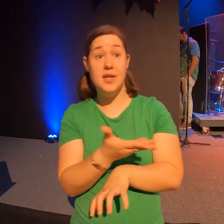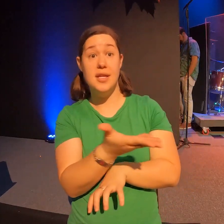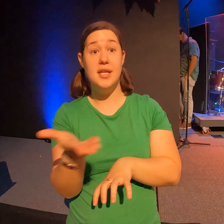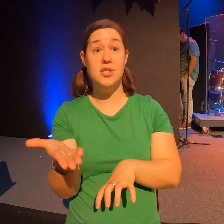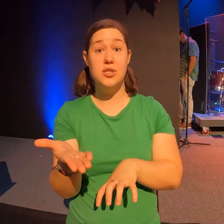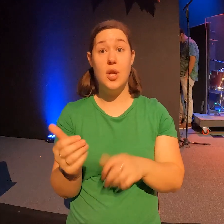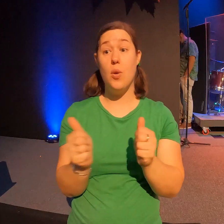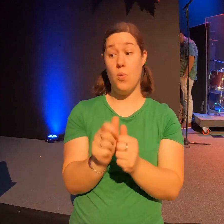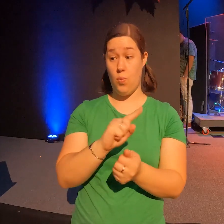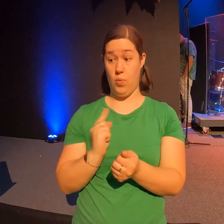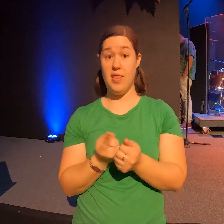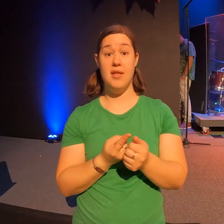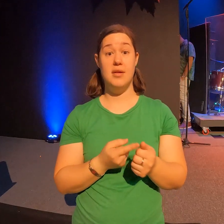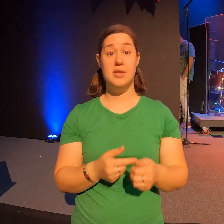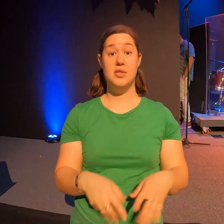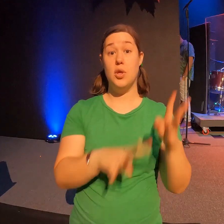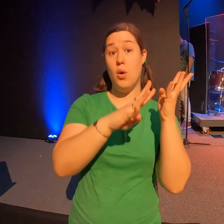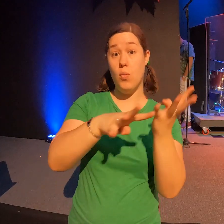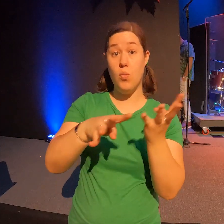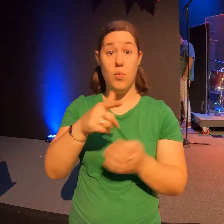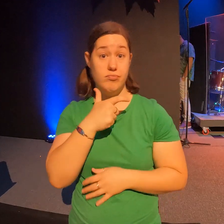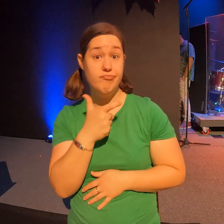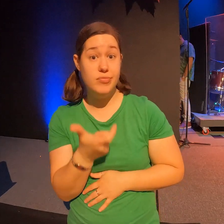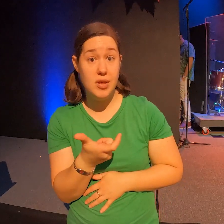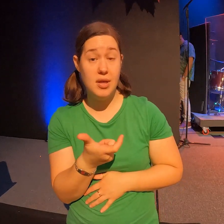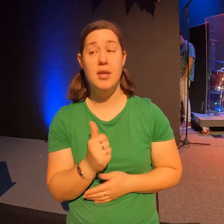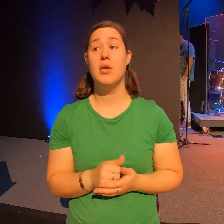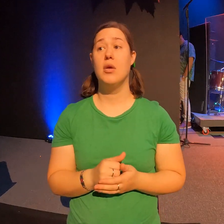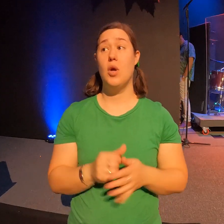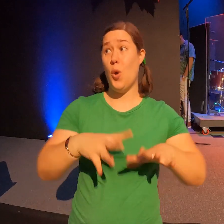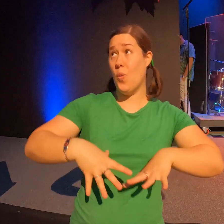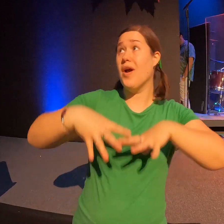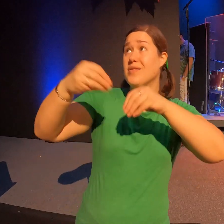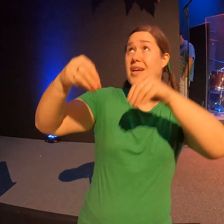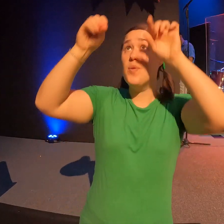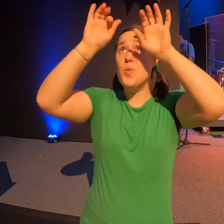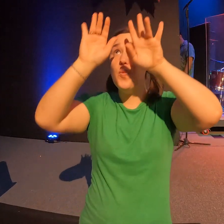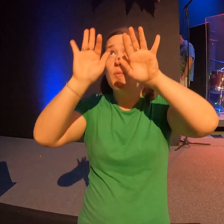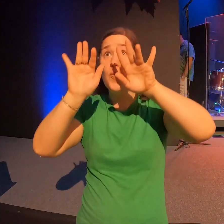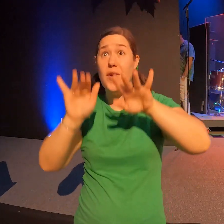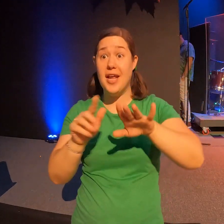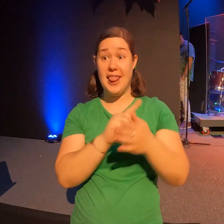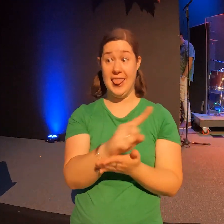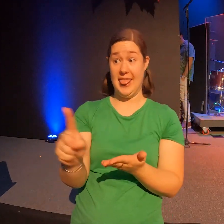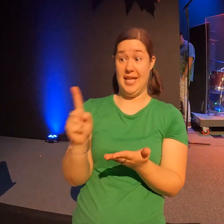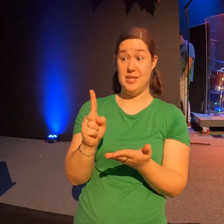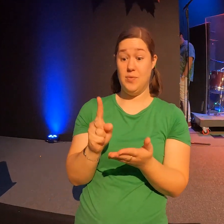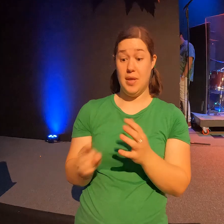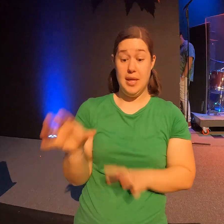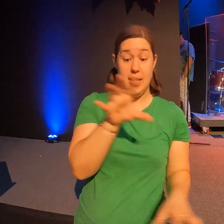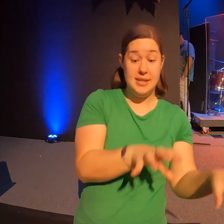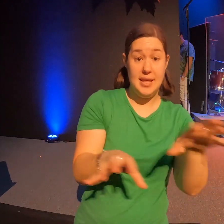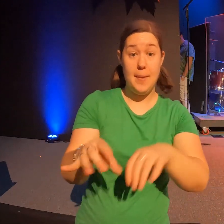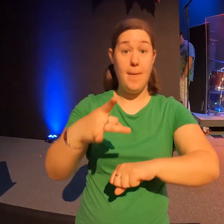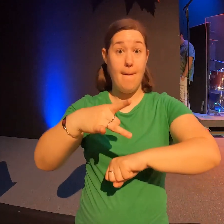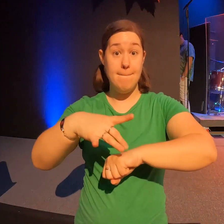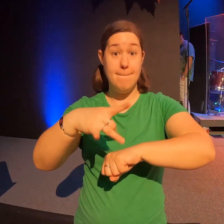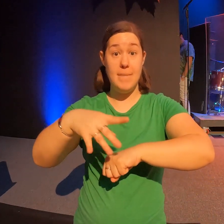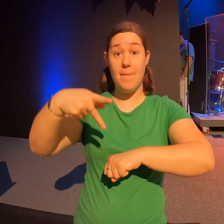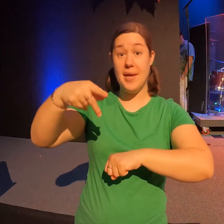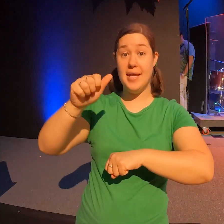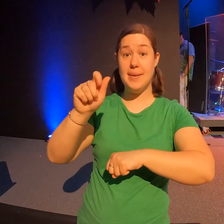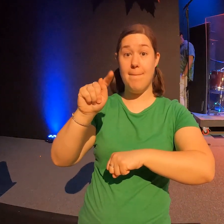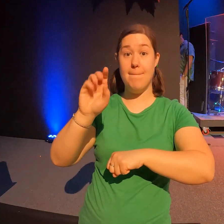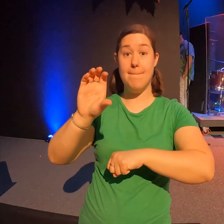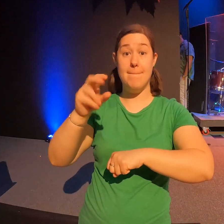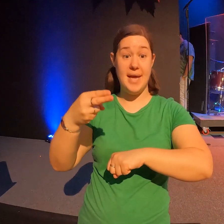with us online, who were out in the rain last week putting together our beautiful pumpkin patch. And for this, we are thankful. The ways